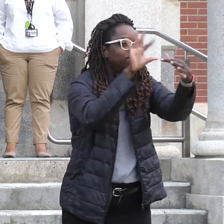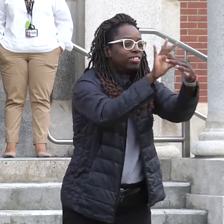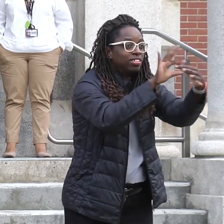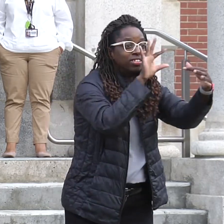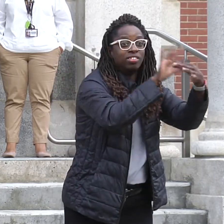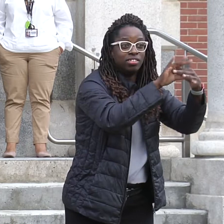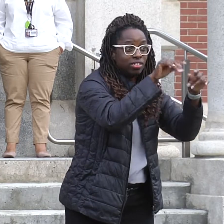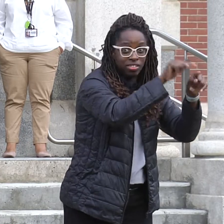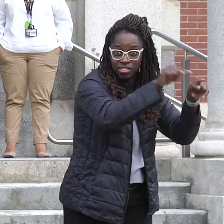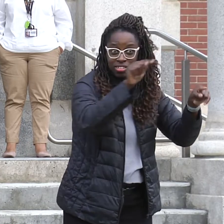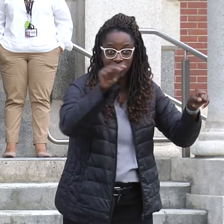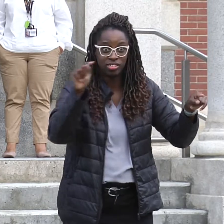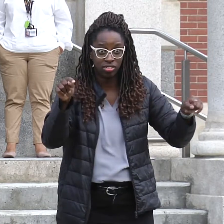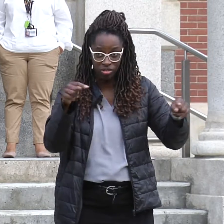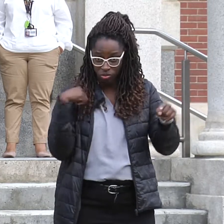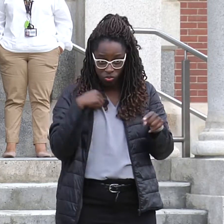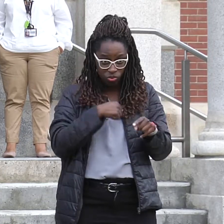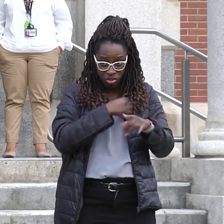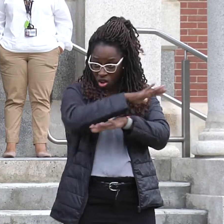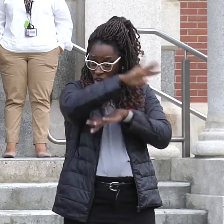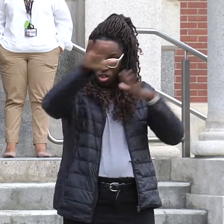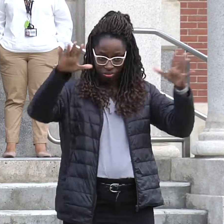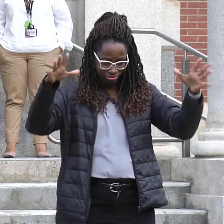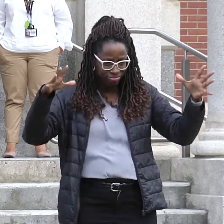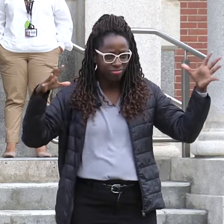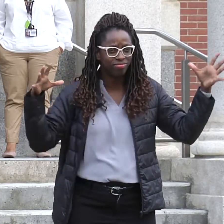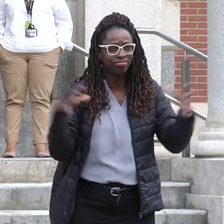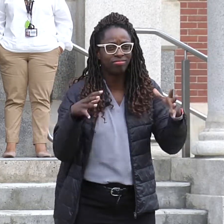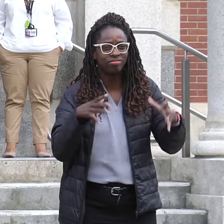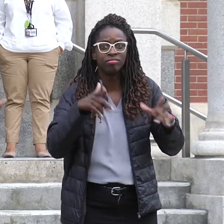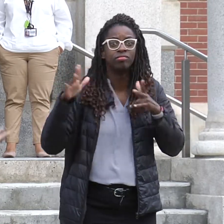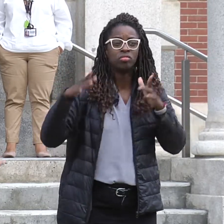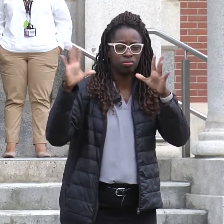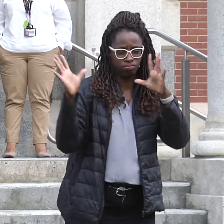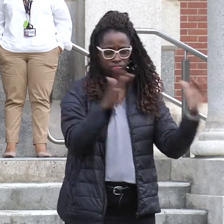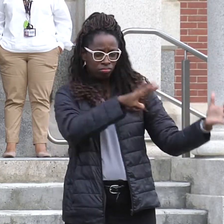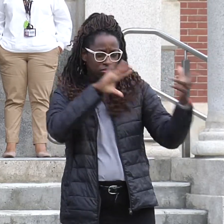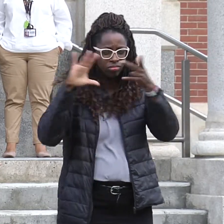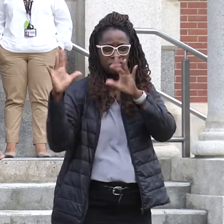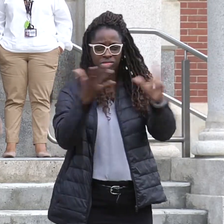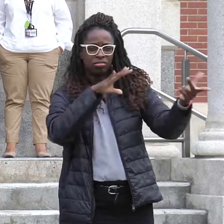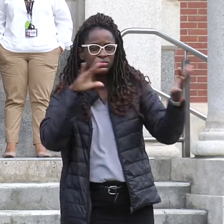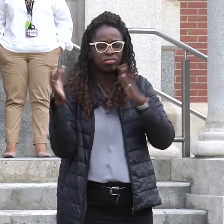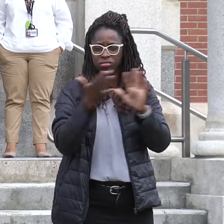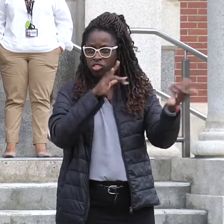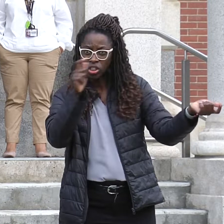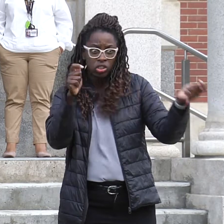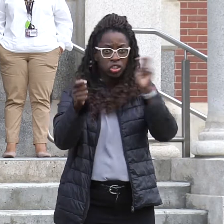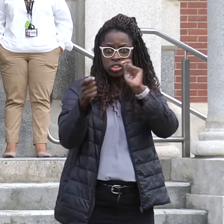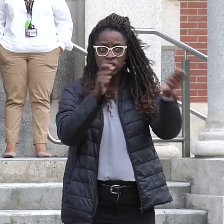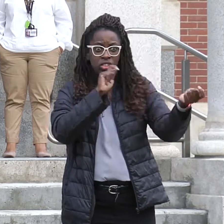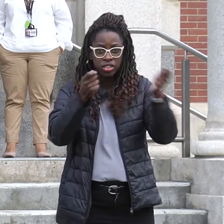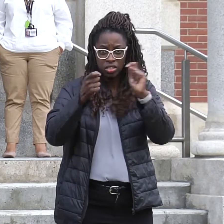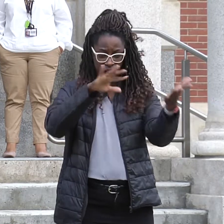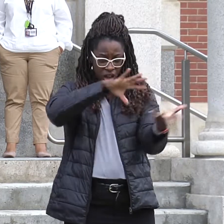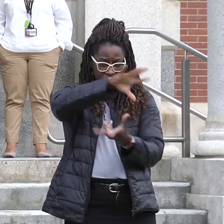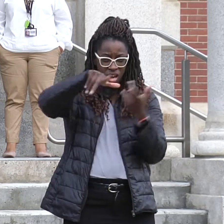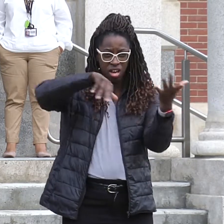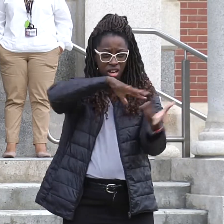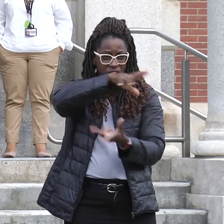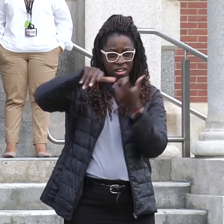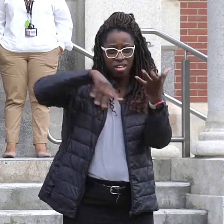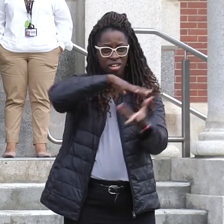of busy, ripping and running, twisting and turning until we're damn near dizzy. See, all this makes a city